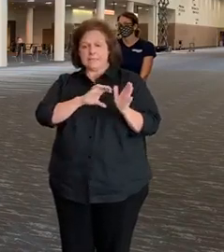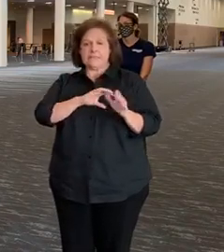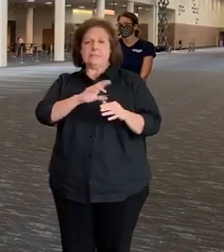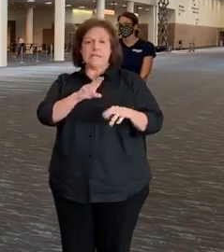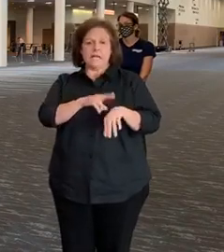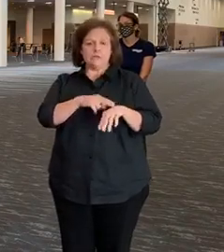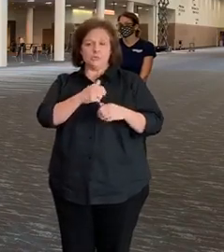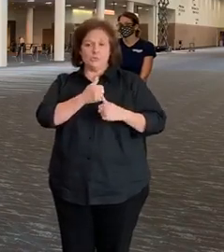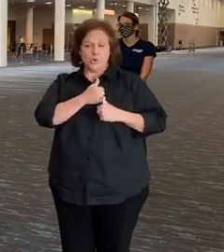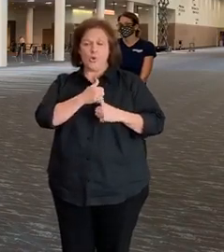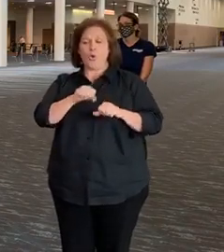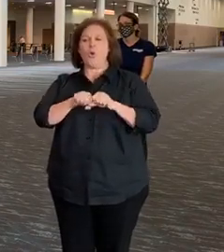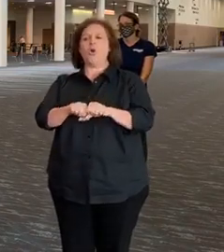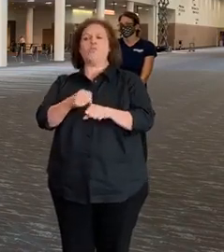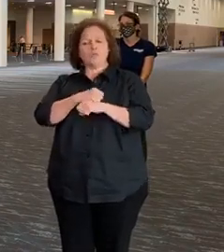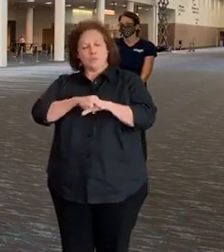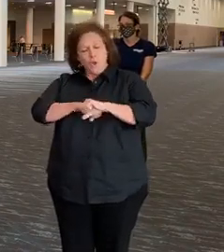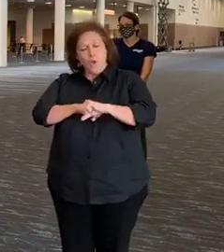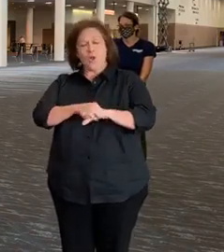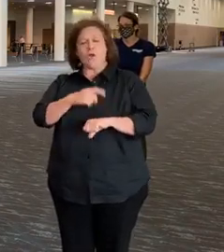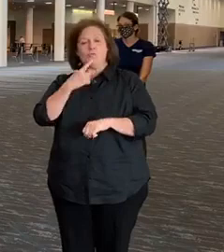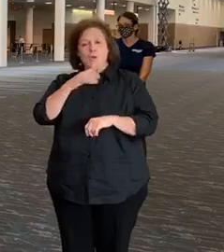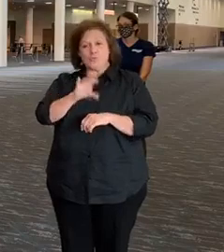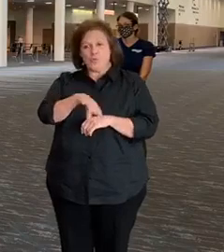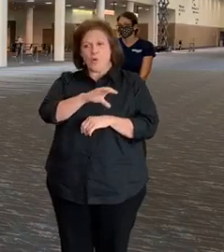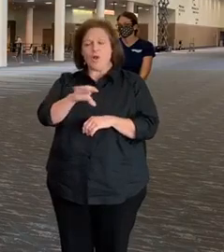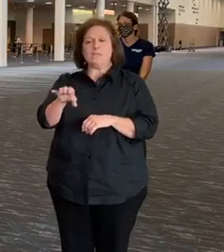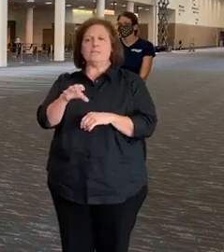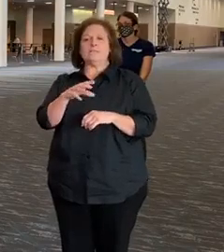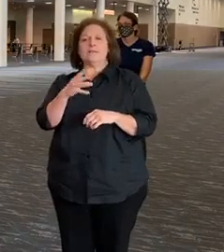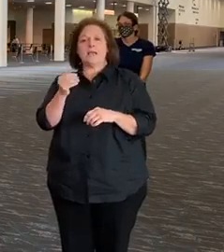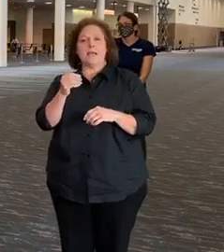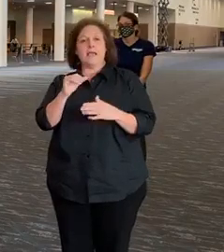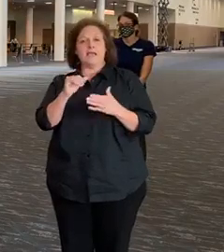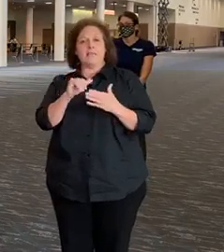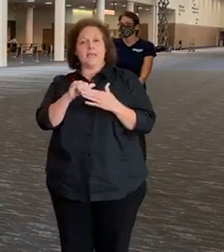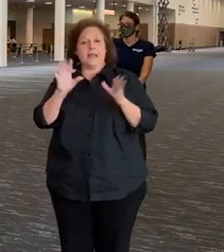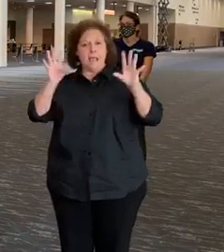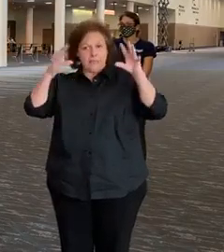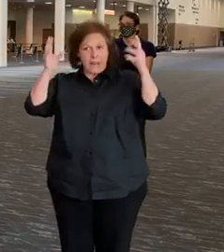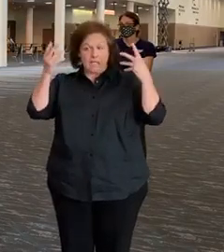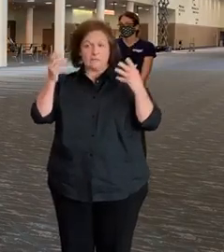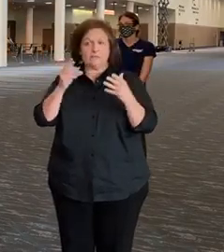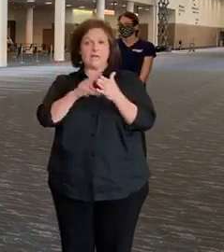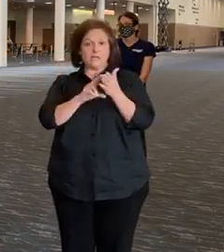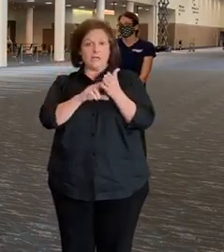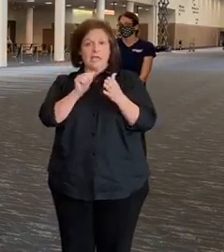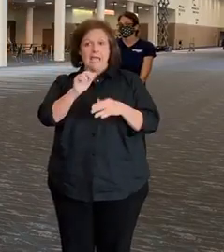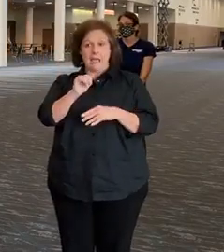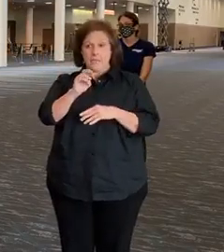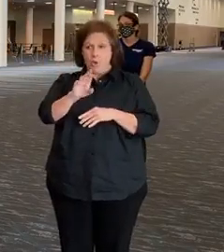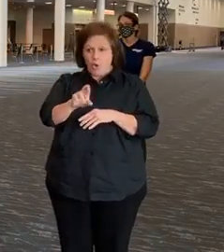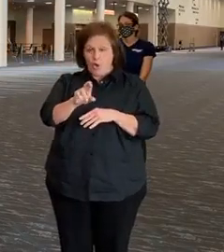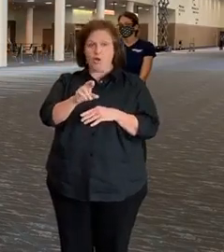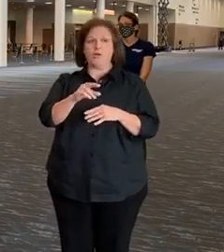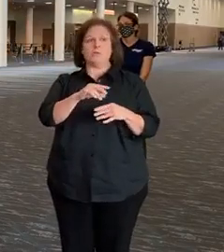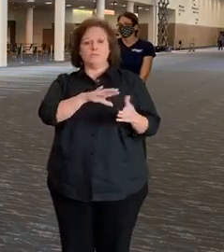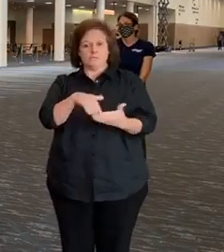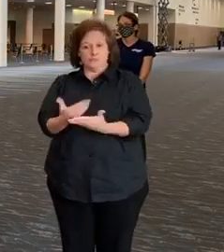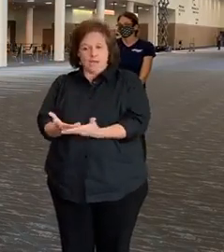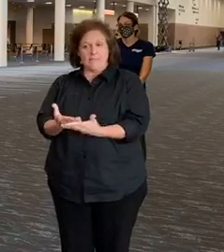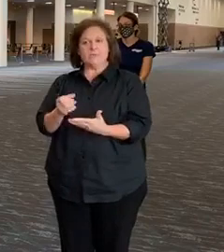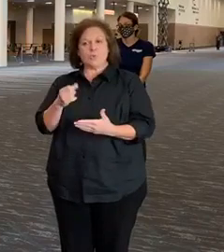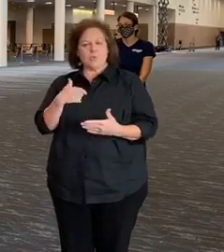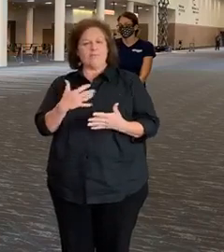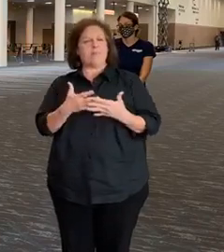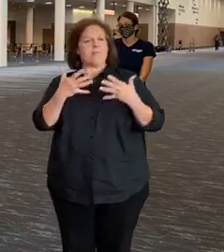of our own public safety entities there. We have the Red Cross there. We have the Surge Ambulance Contract, AMR. They are up there now as well. So we have a